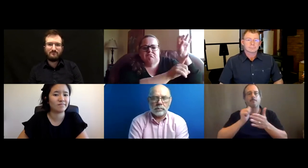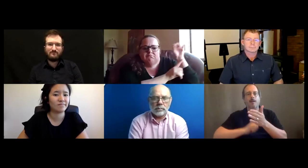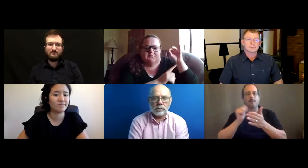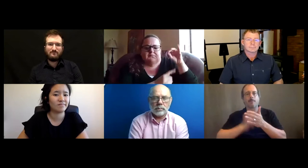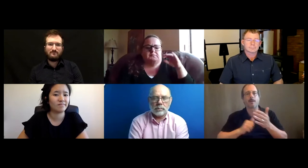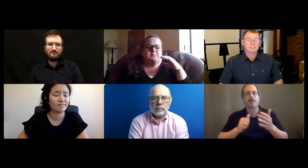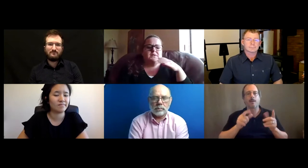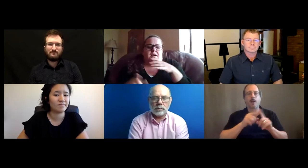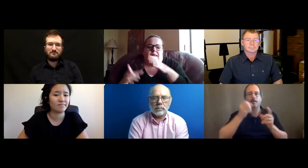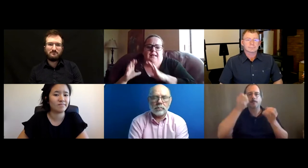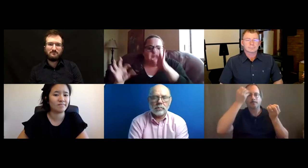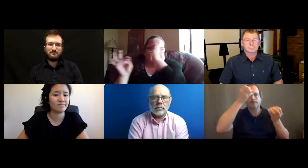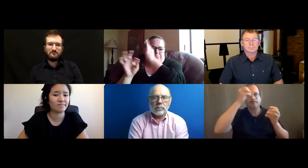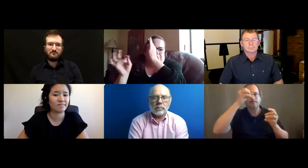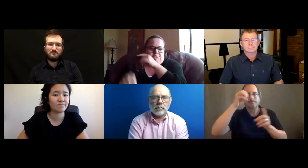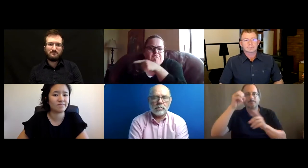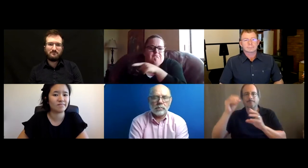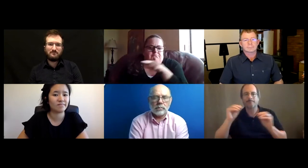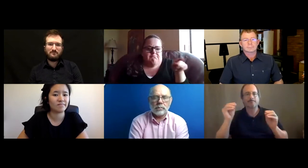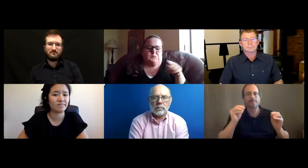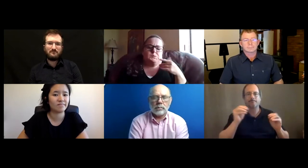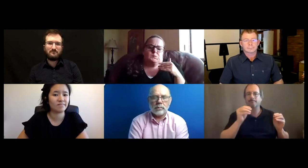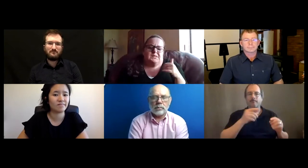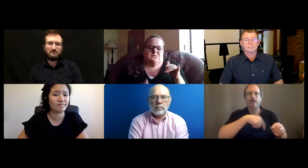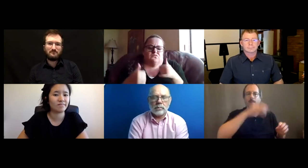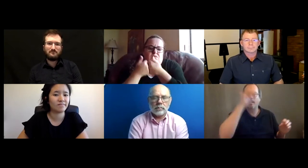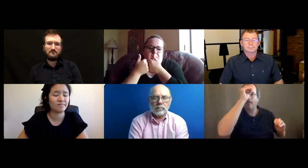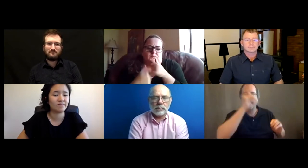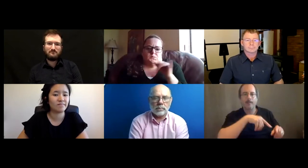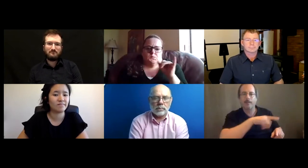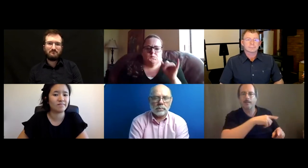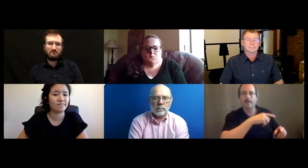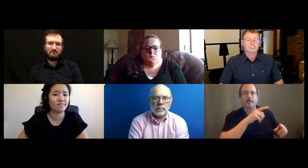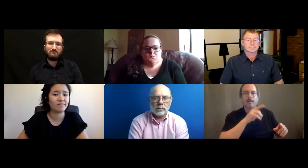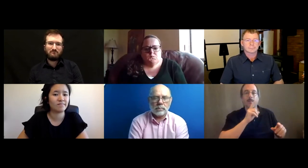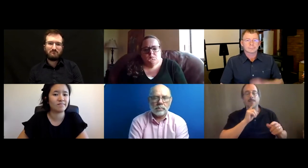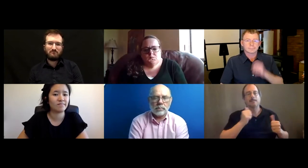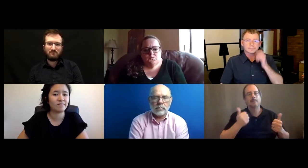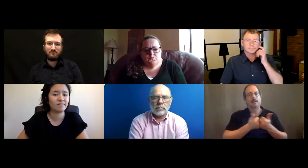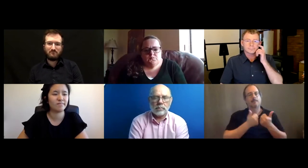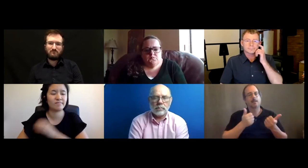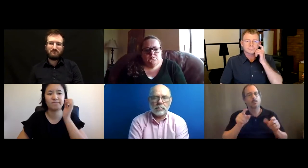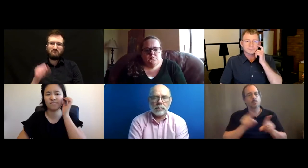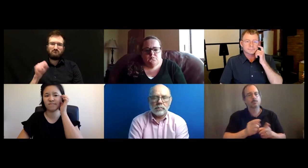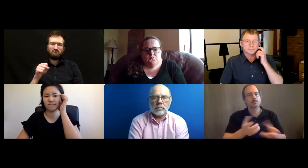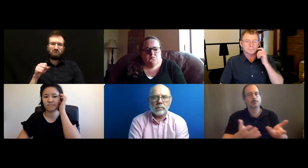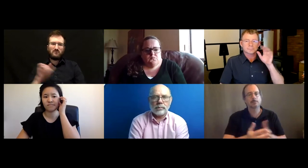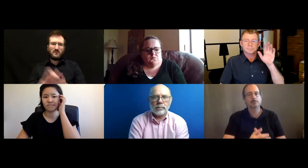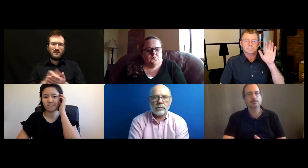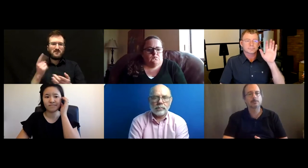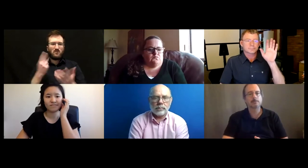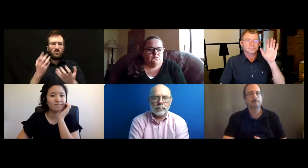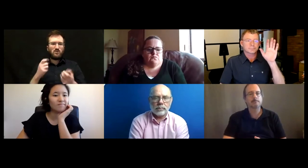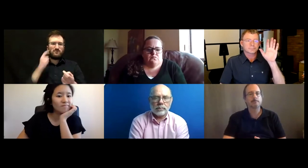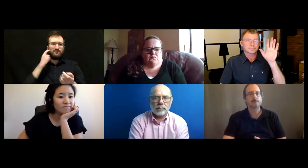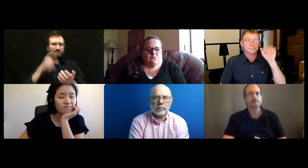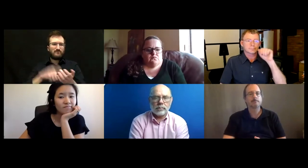technology and the appropriate plans. And so many people just don't have access to this information.